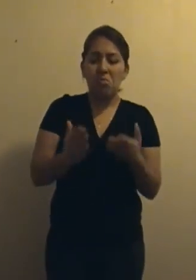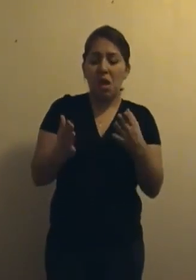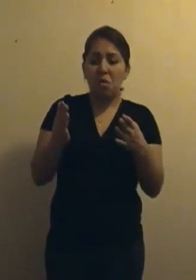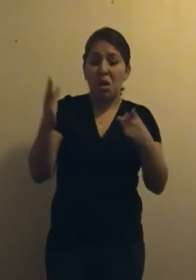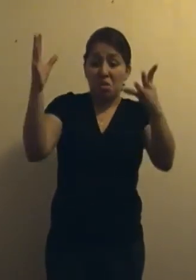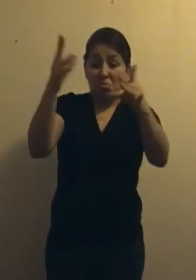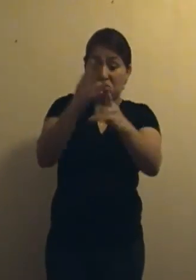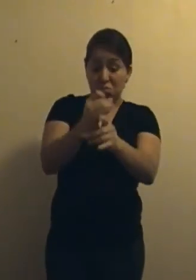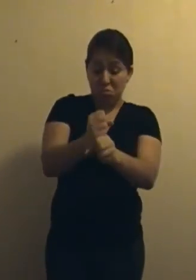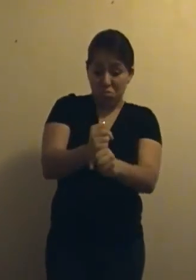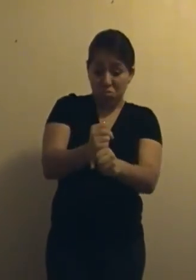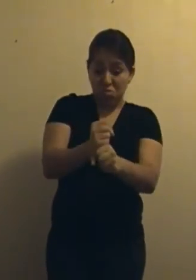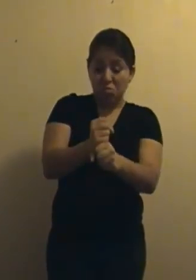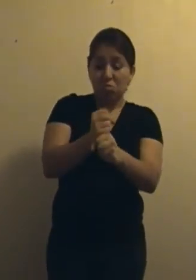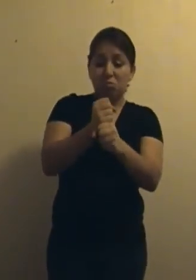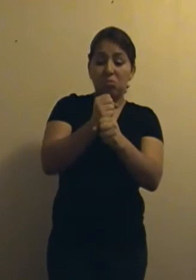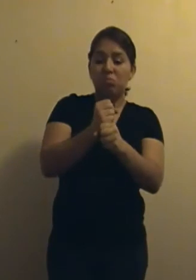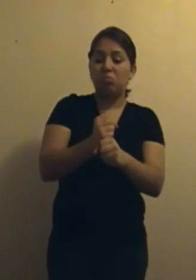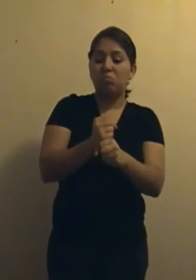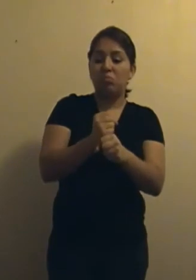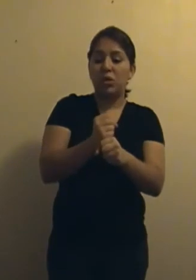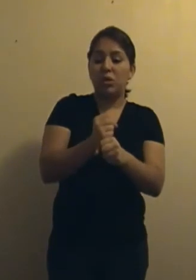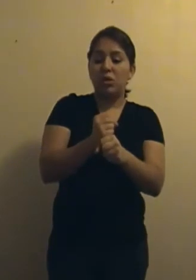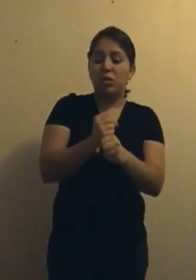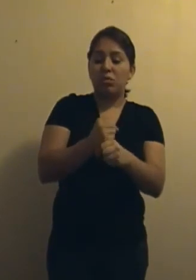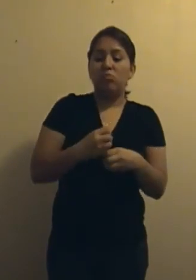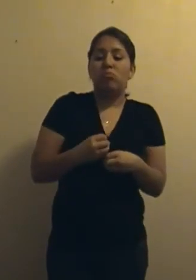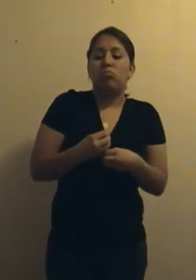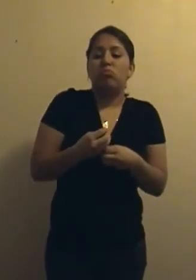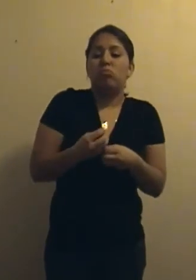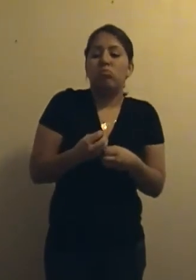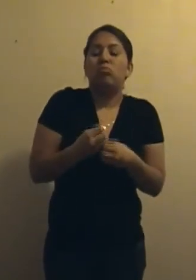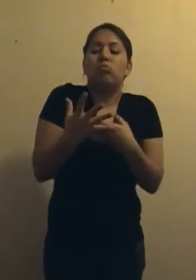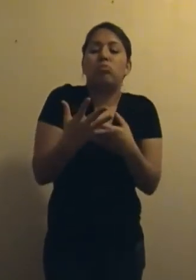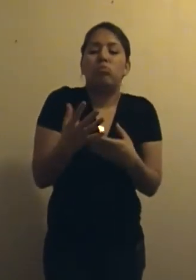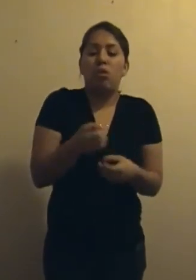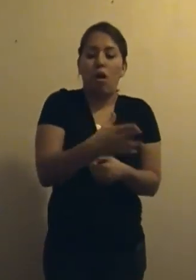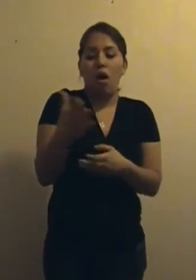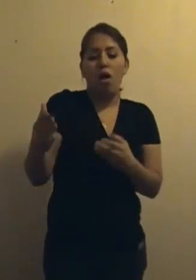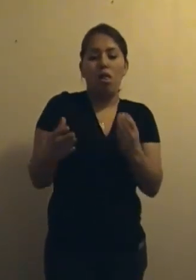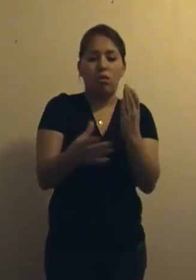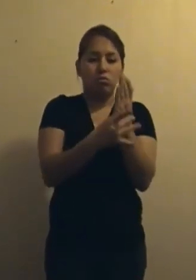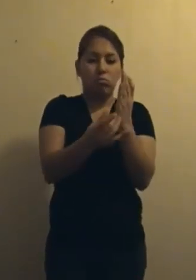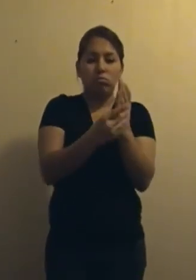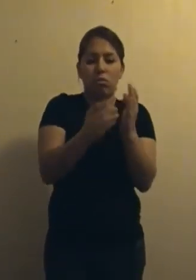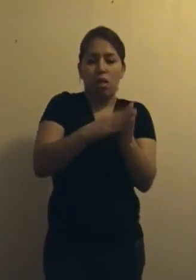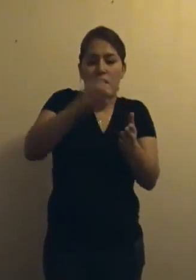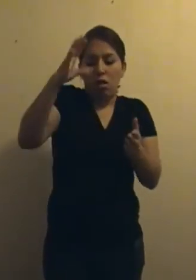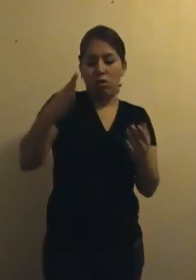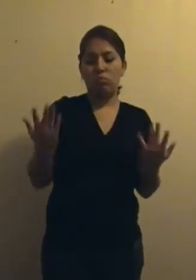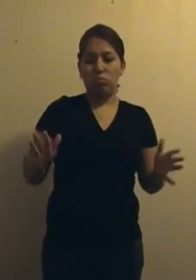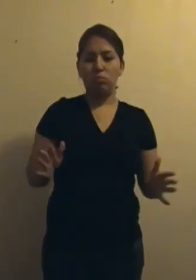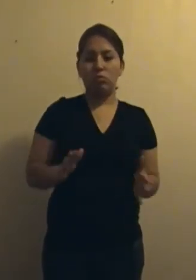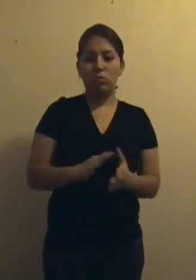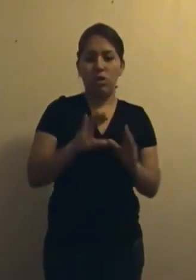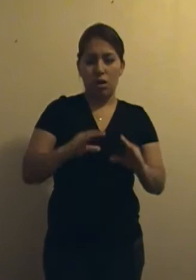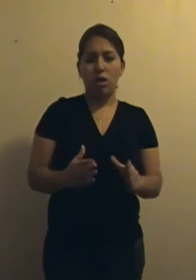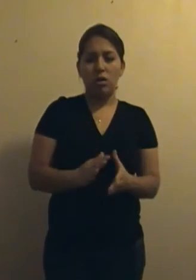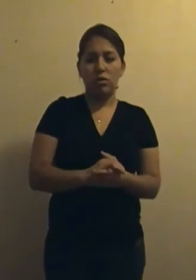bringing in all the skills that they learned in class. And then the real key where they start to do some serious research, and even though it's